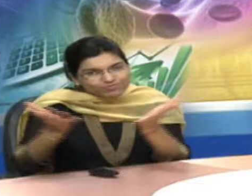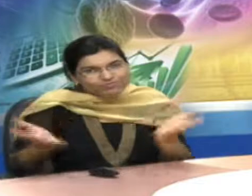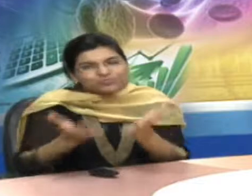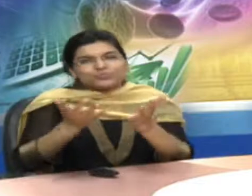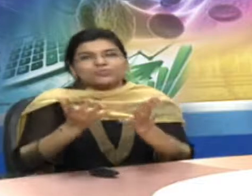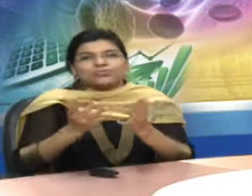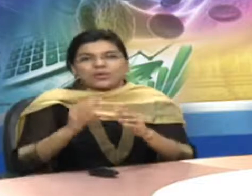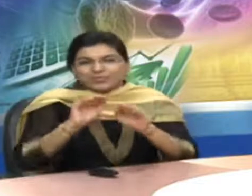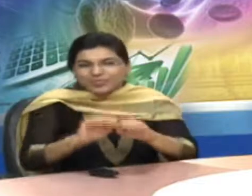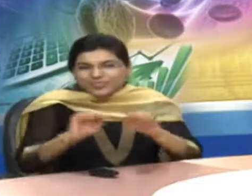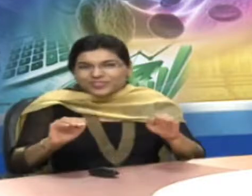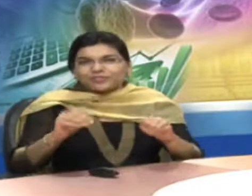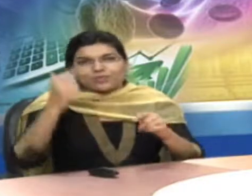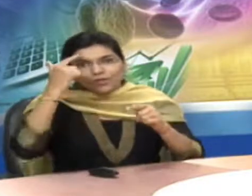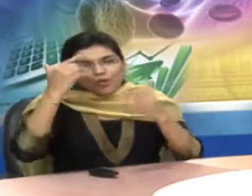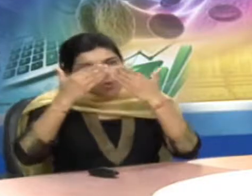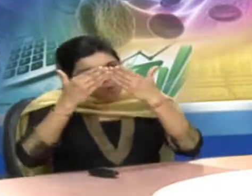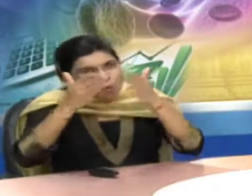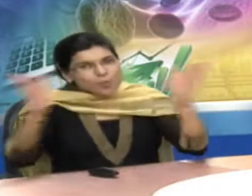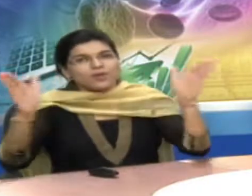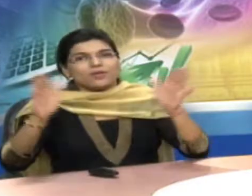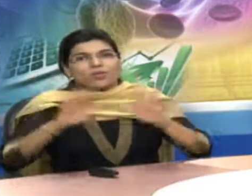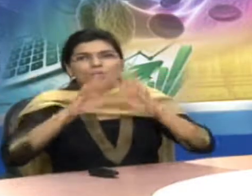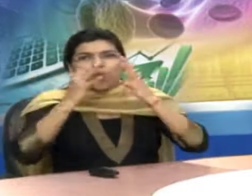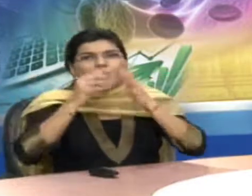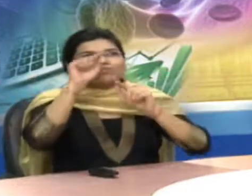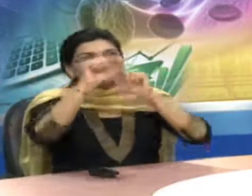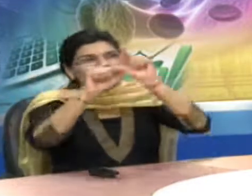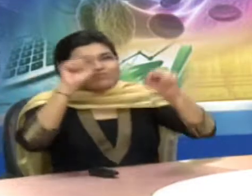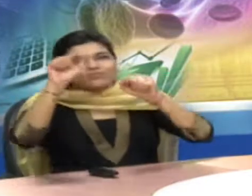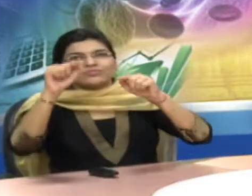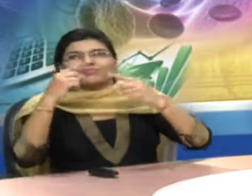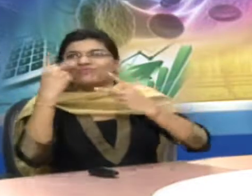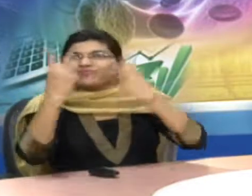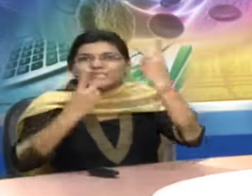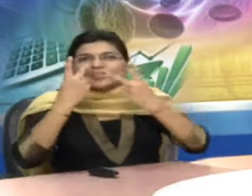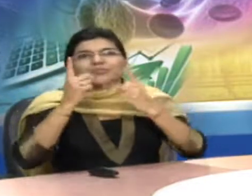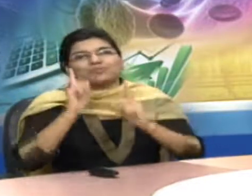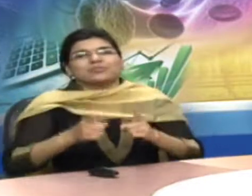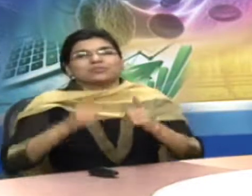that we all must encourage our young, bright children